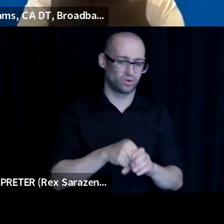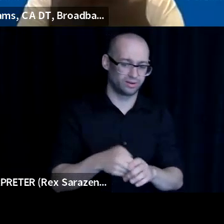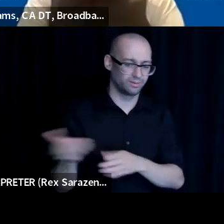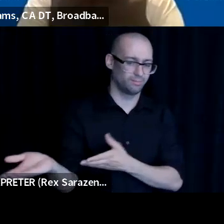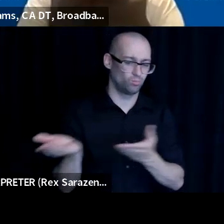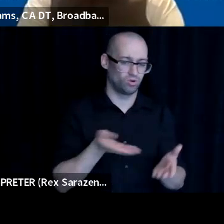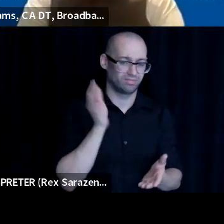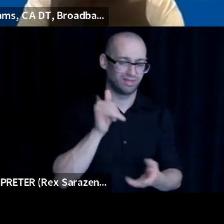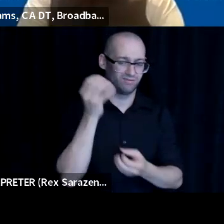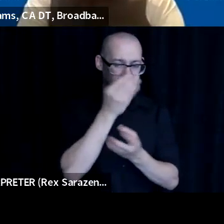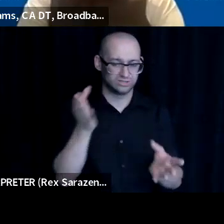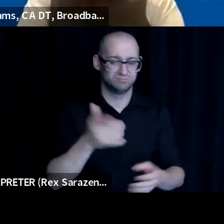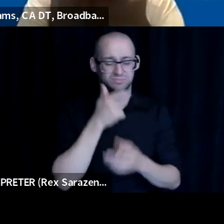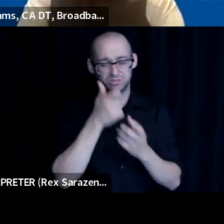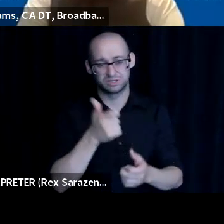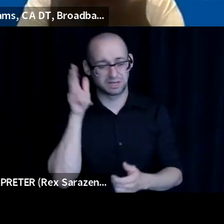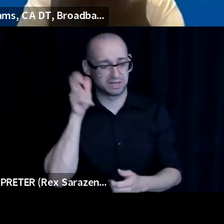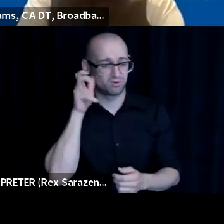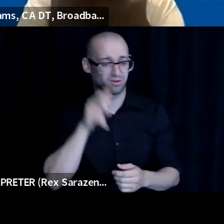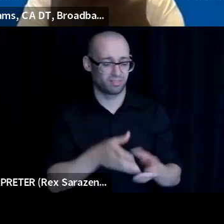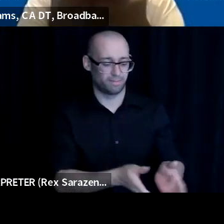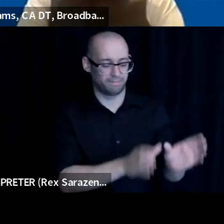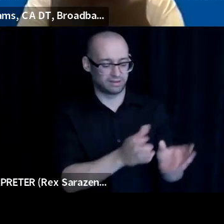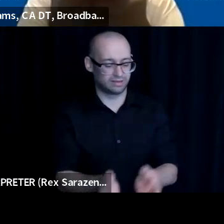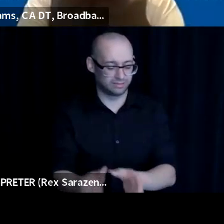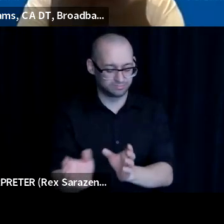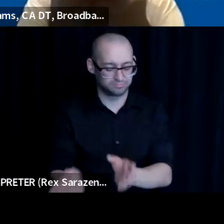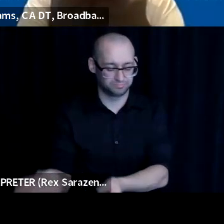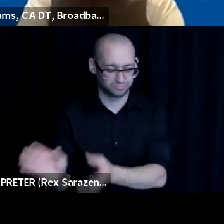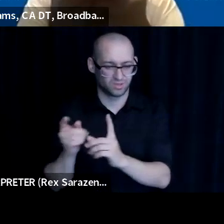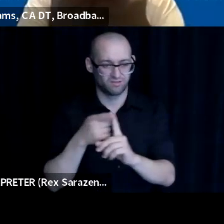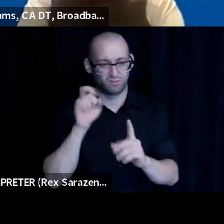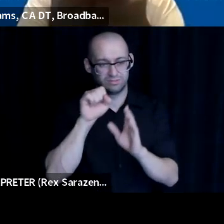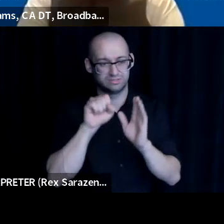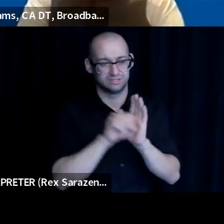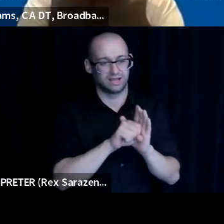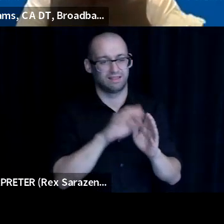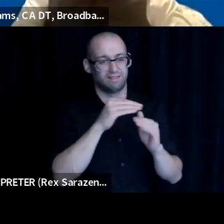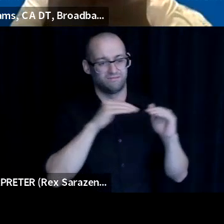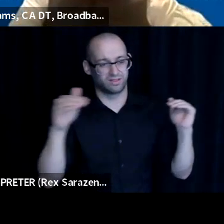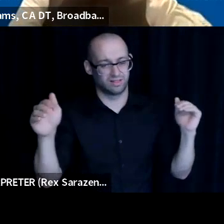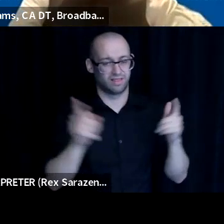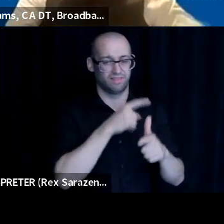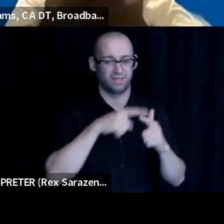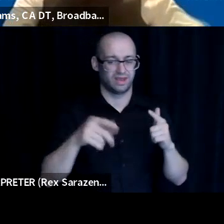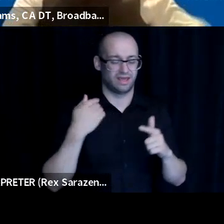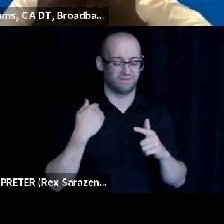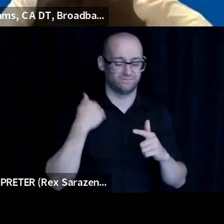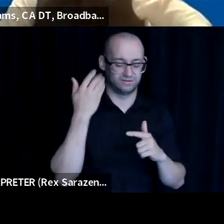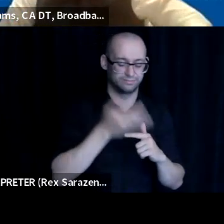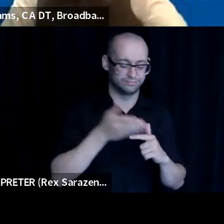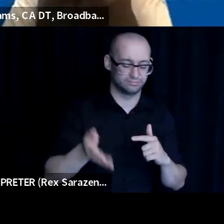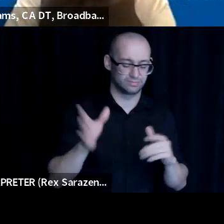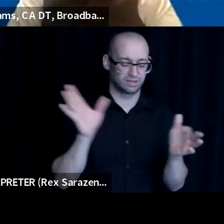interesting to hear the buckets that you've got stuff in from the state level, and then and having that kind of